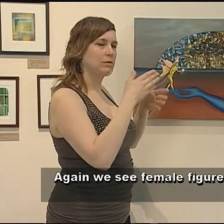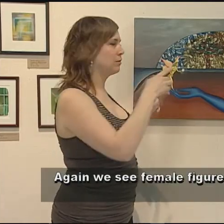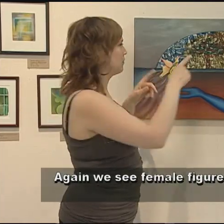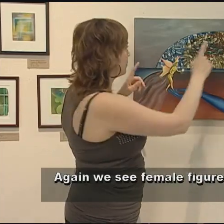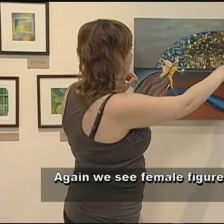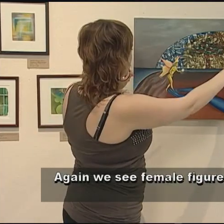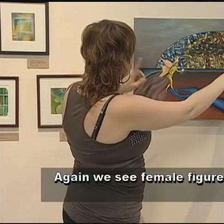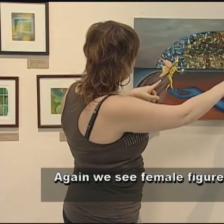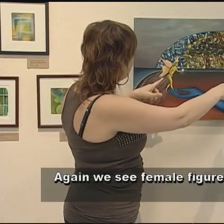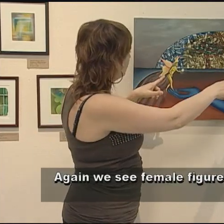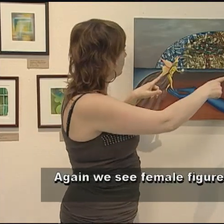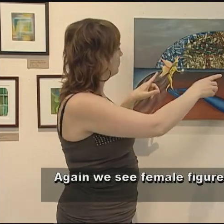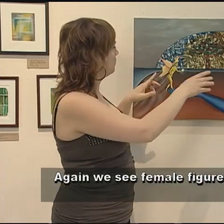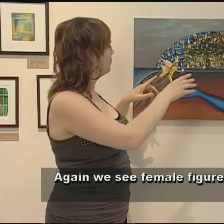Again, we see female figures.